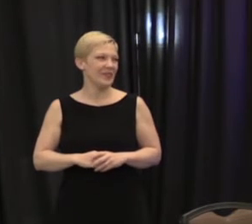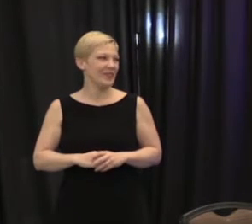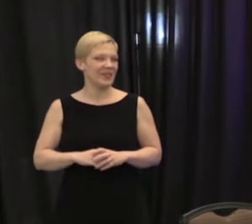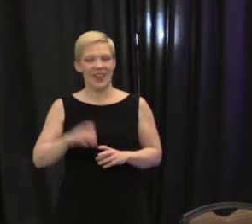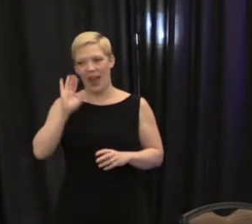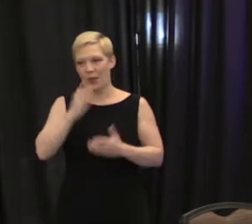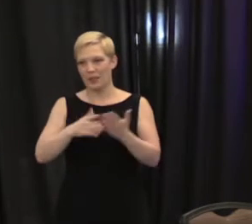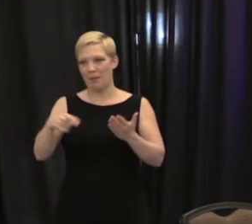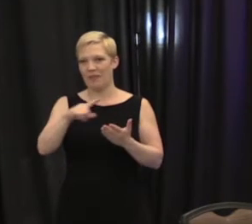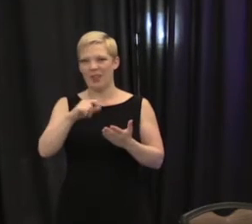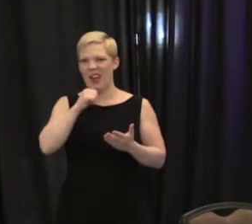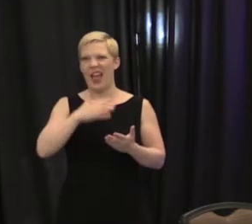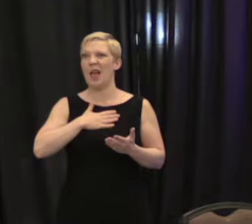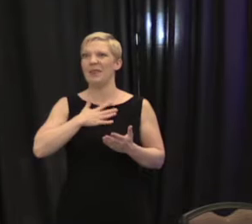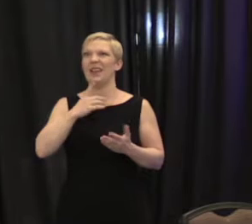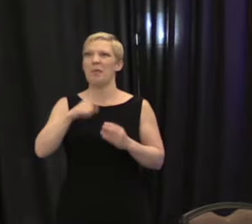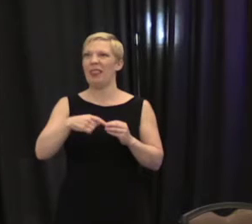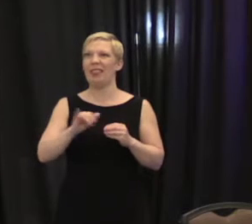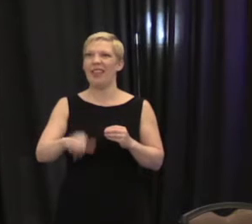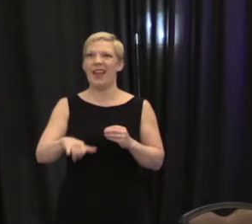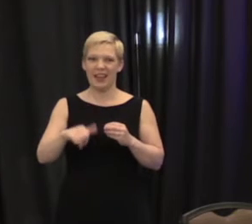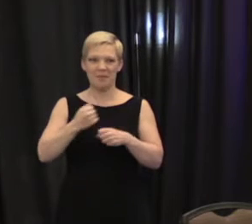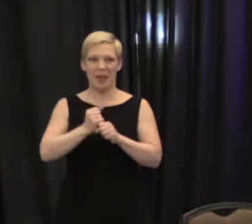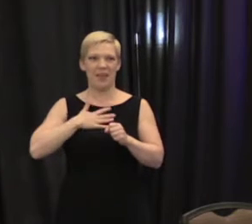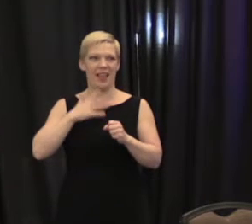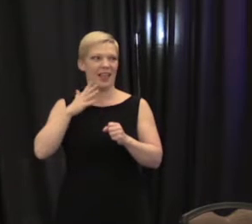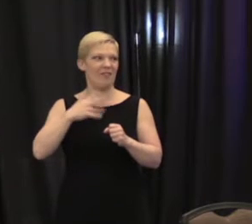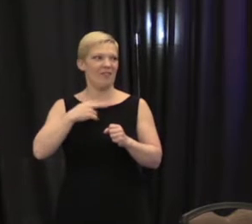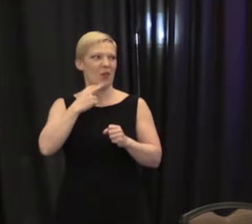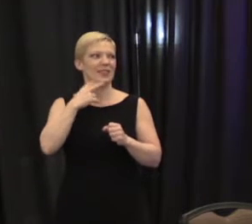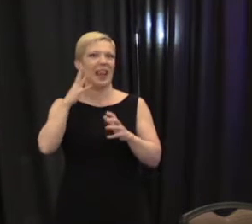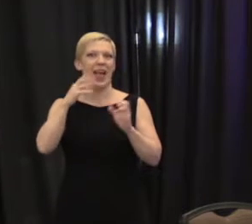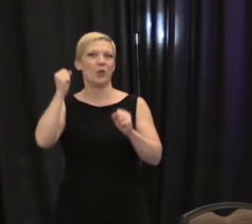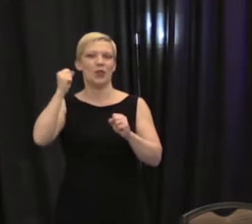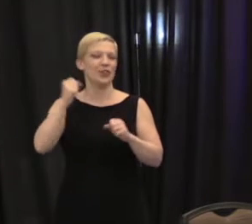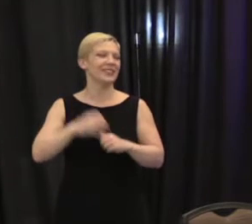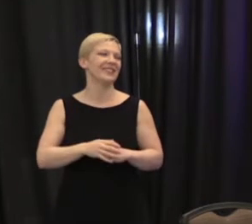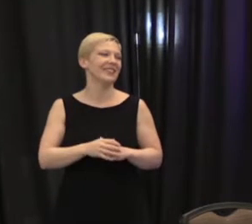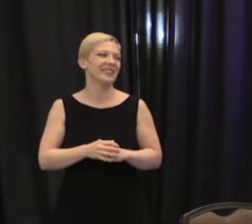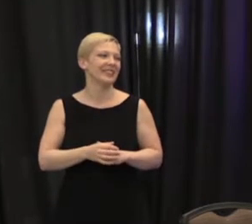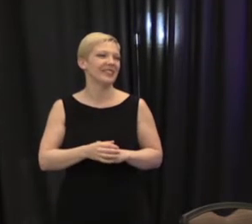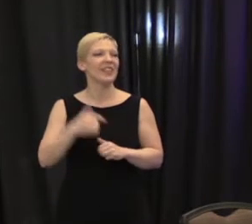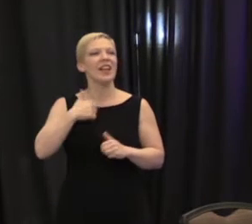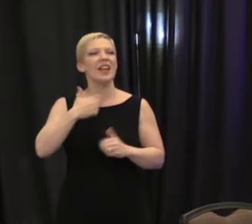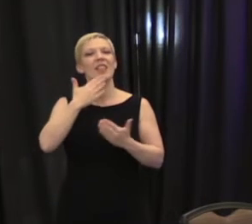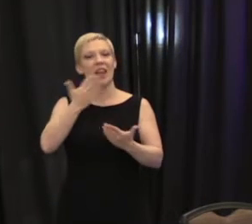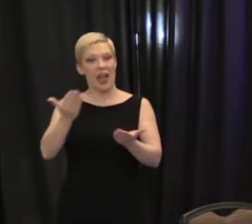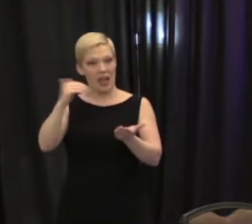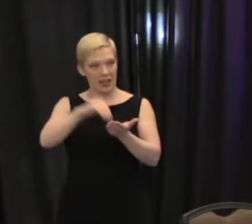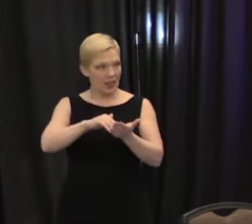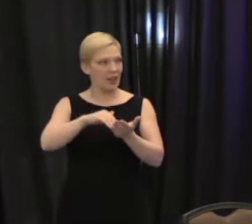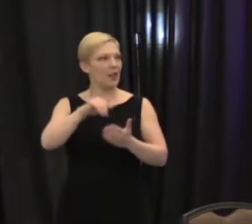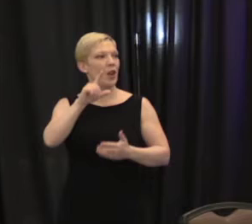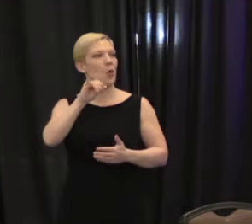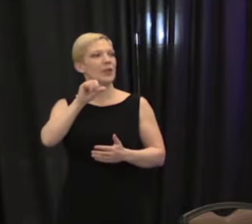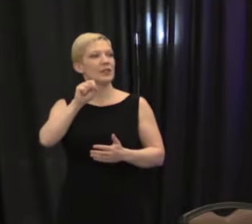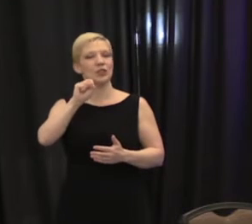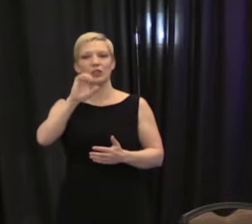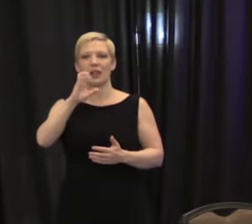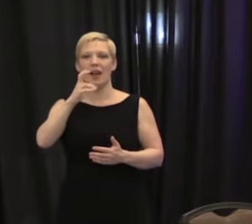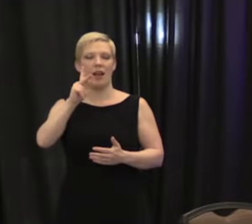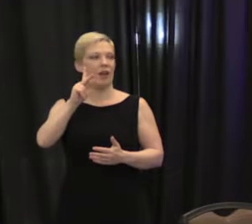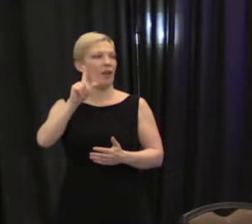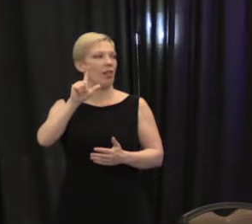I know some of you are not happy about that. I want to thank again Louis Shackleton, our